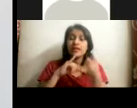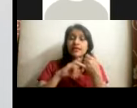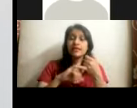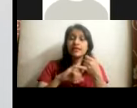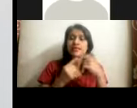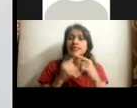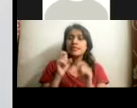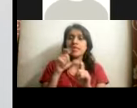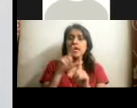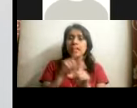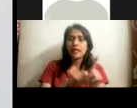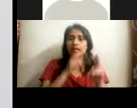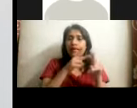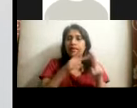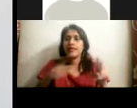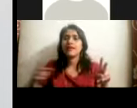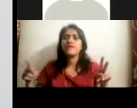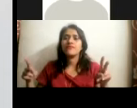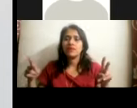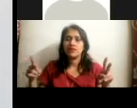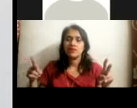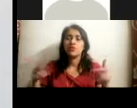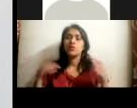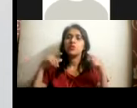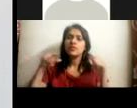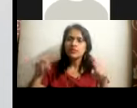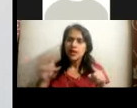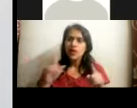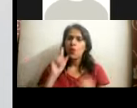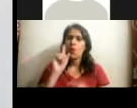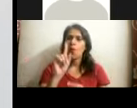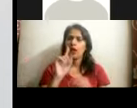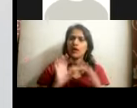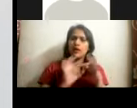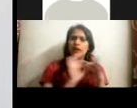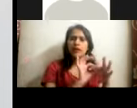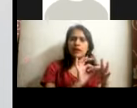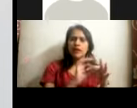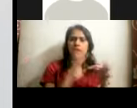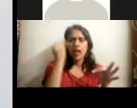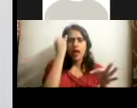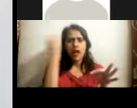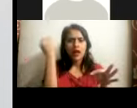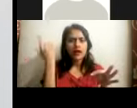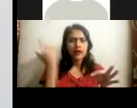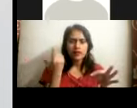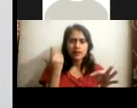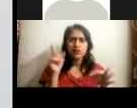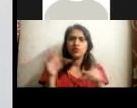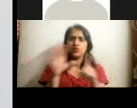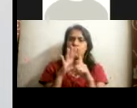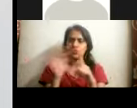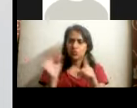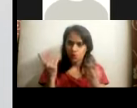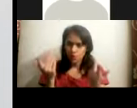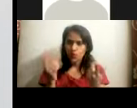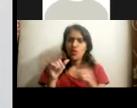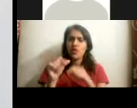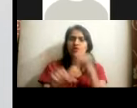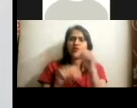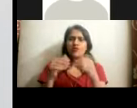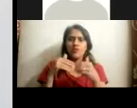written. You just have to come up with one research idea which you can do or which you can pursue through